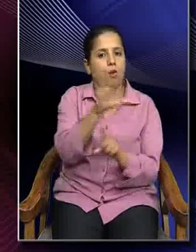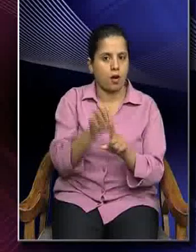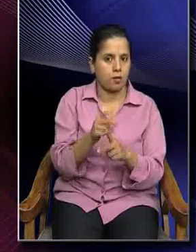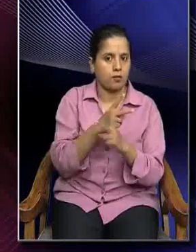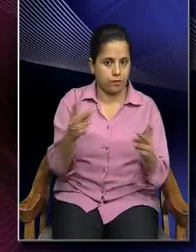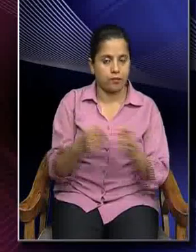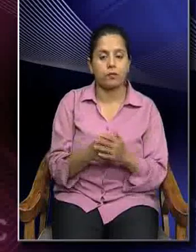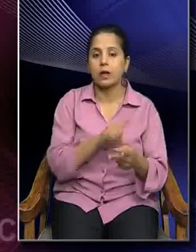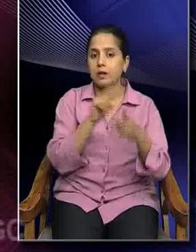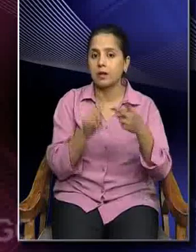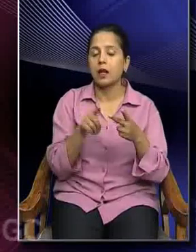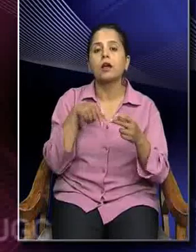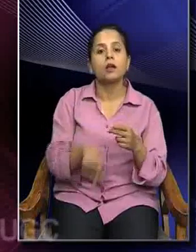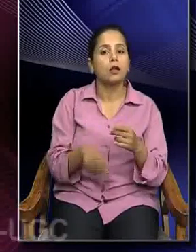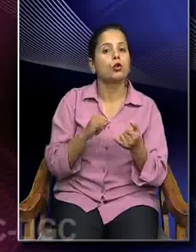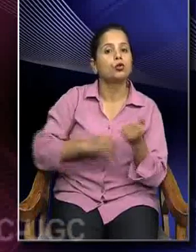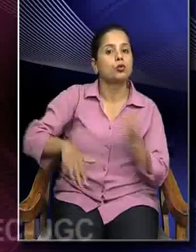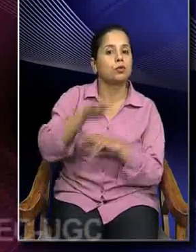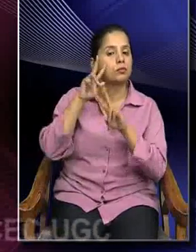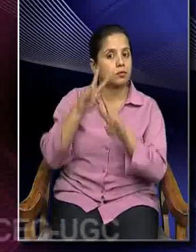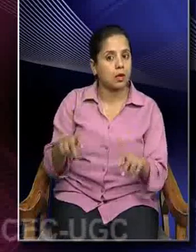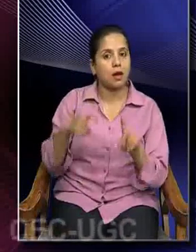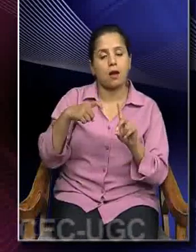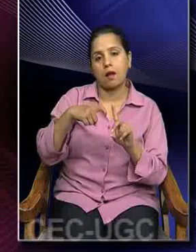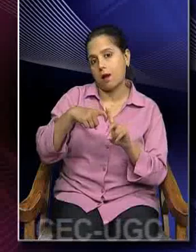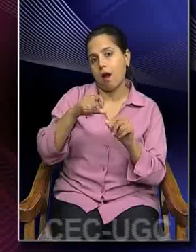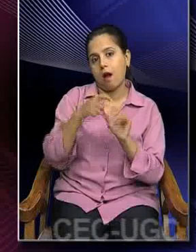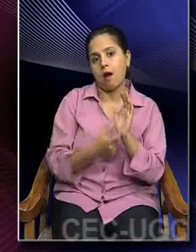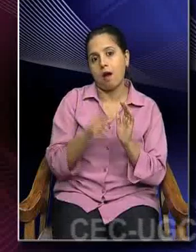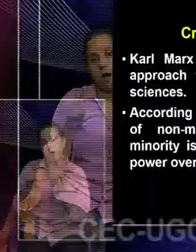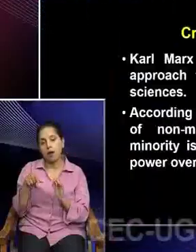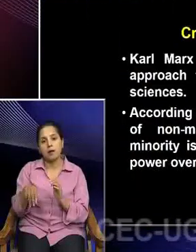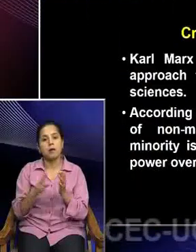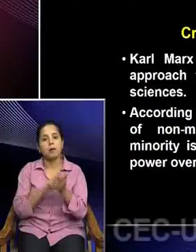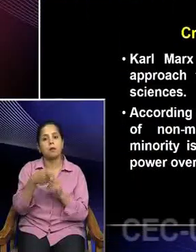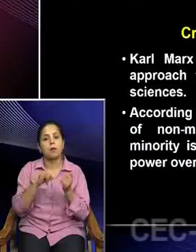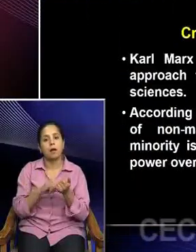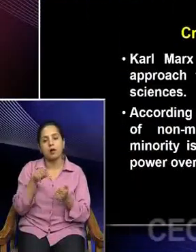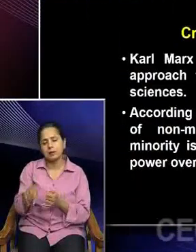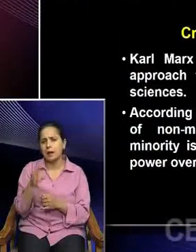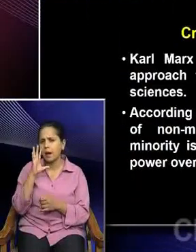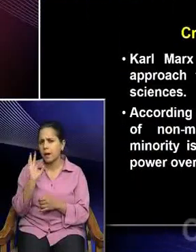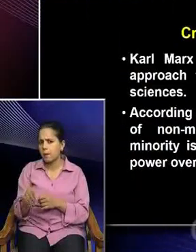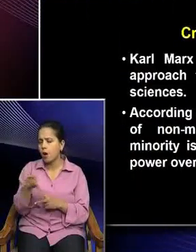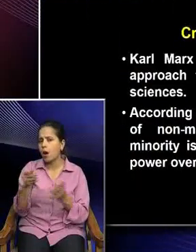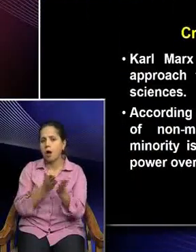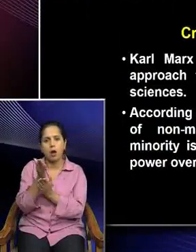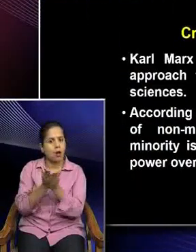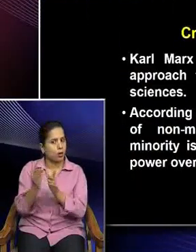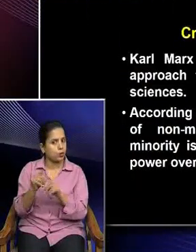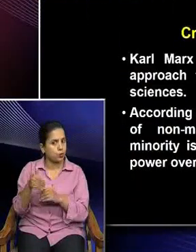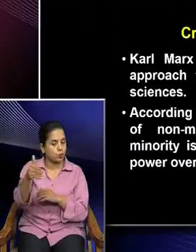The second sociologist, who is Karl Marx, he established a critical approach. Now,